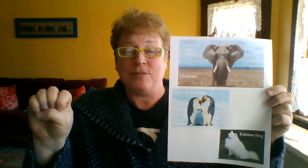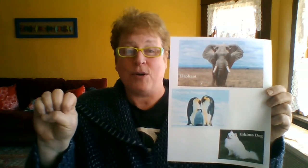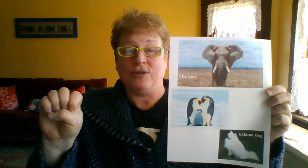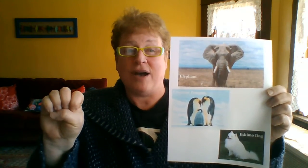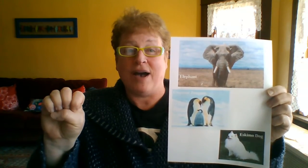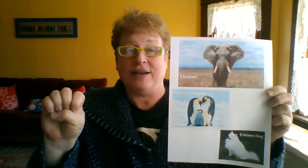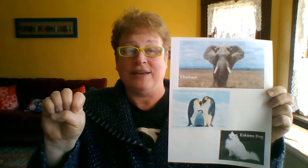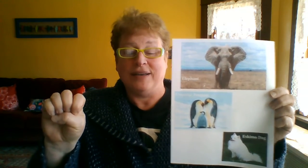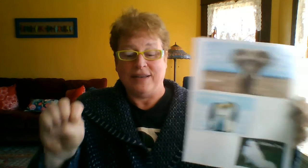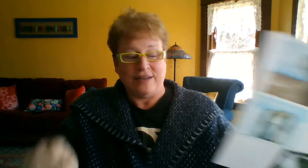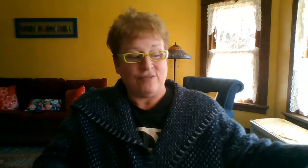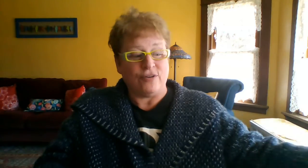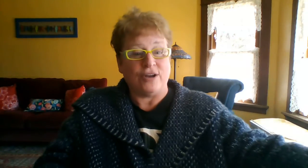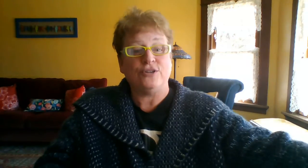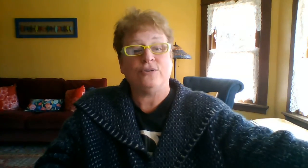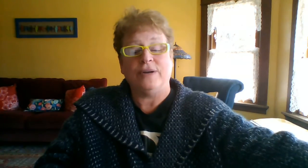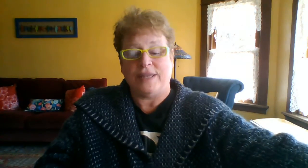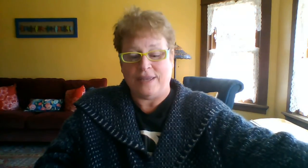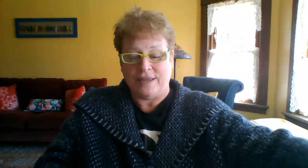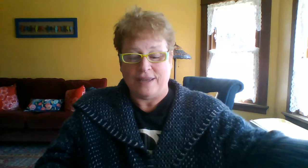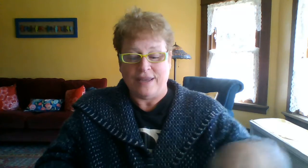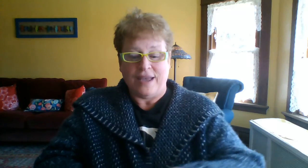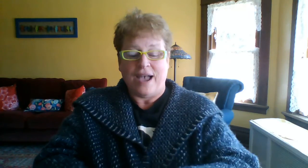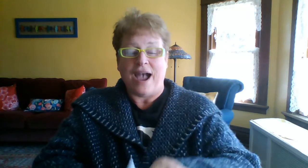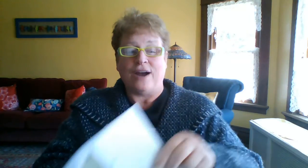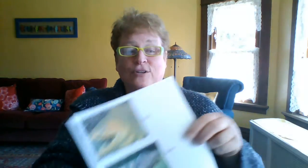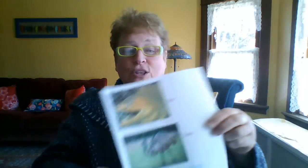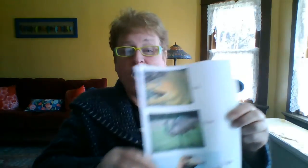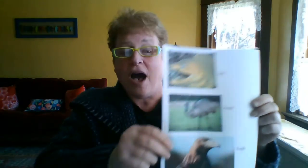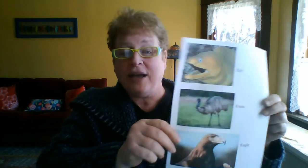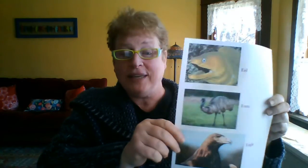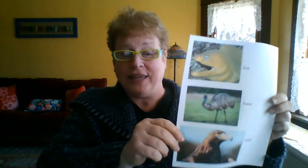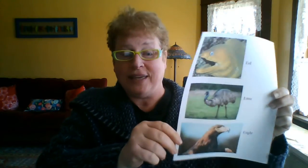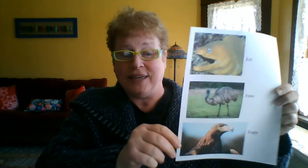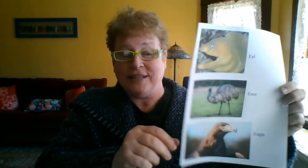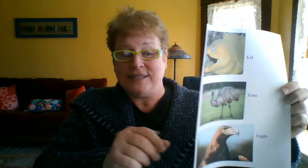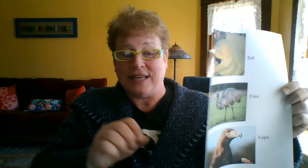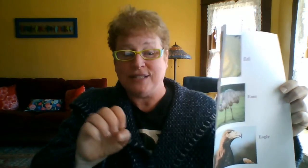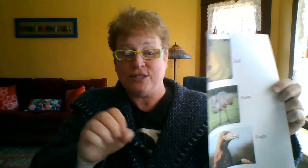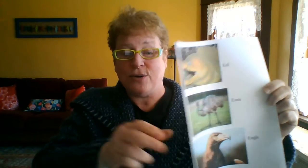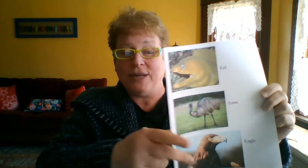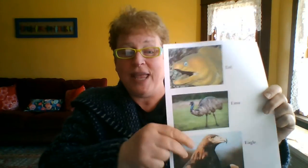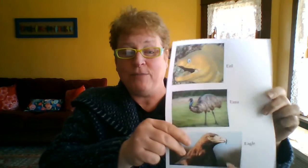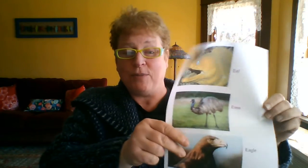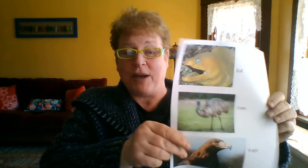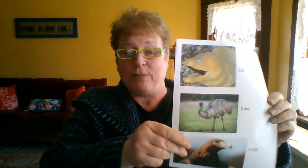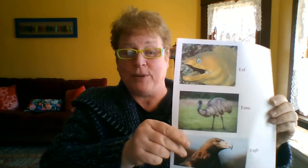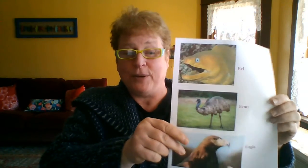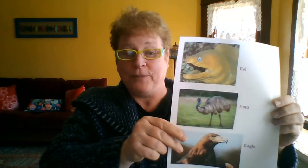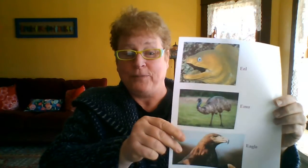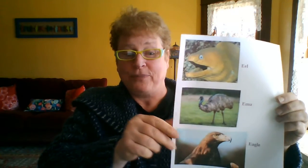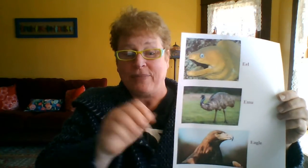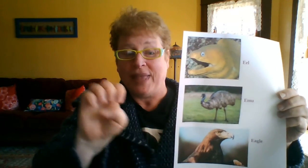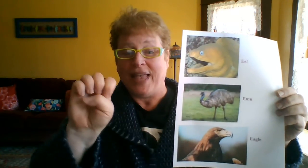Eskimo dog. For our short E. Our long E says its own name, remember, and